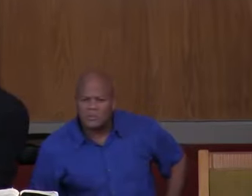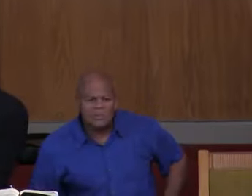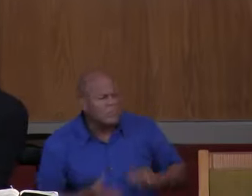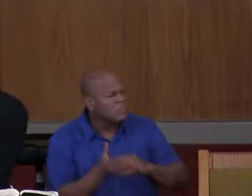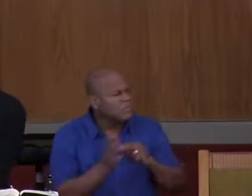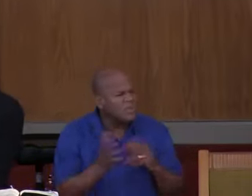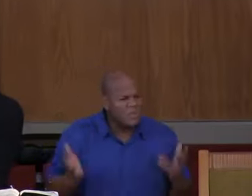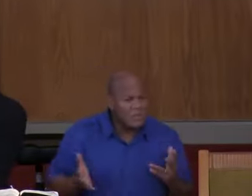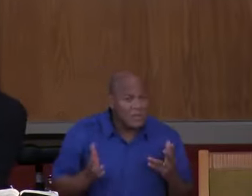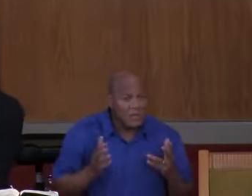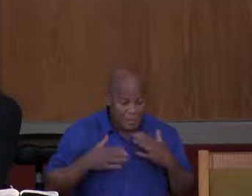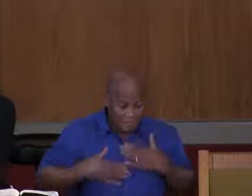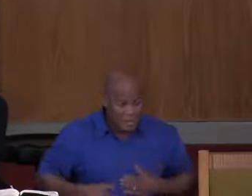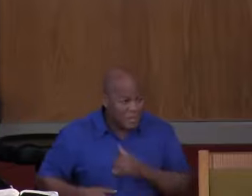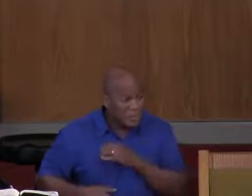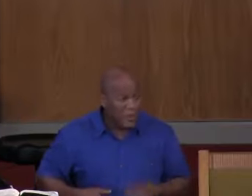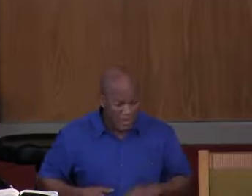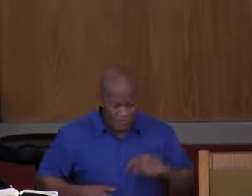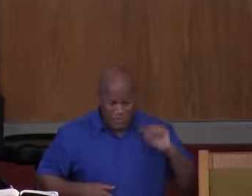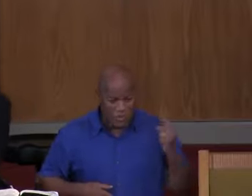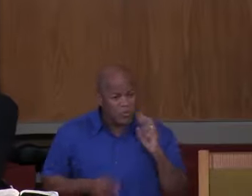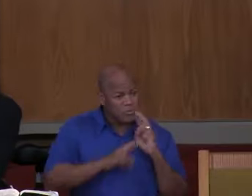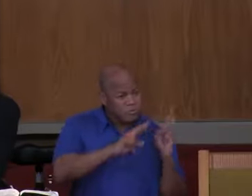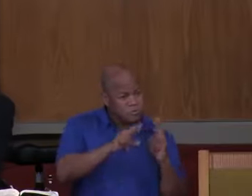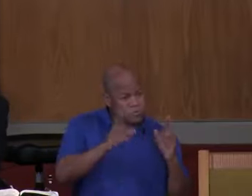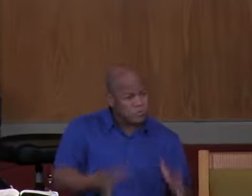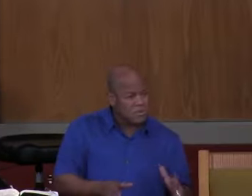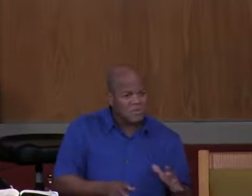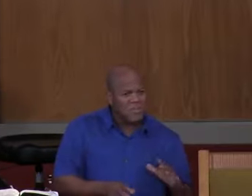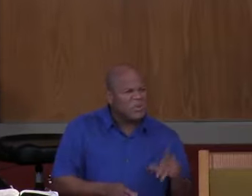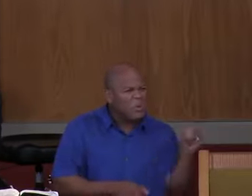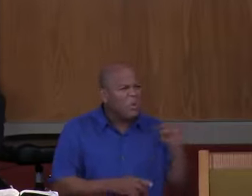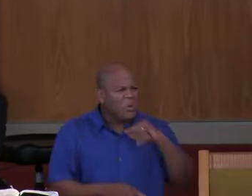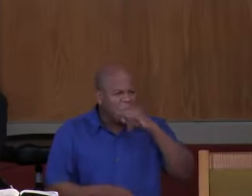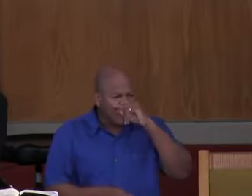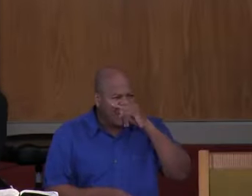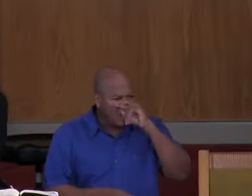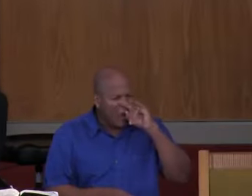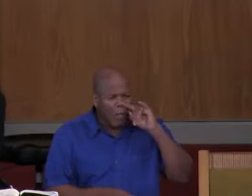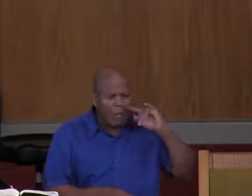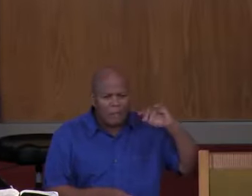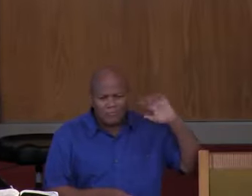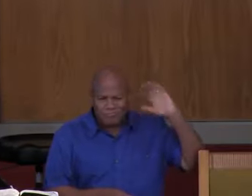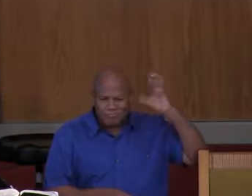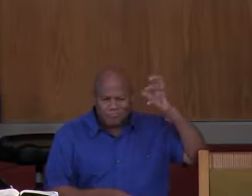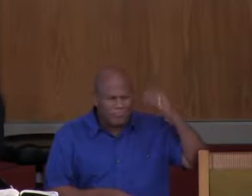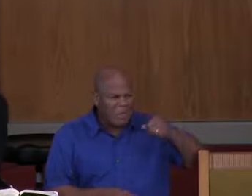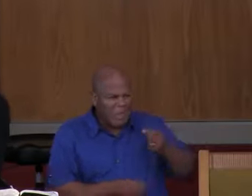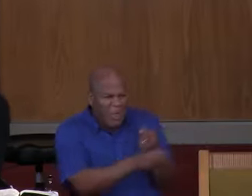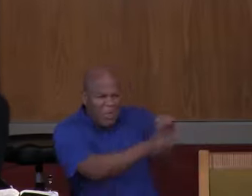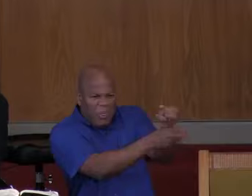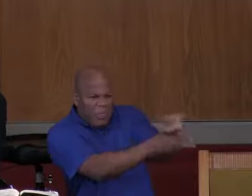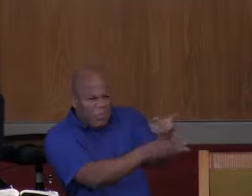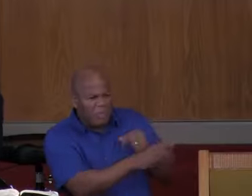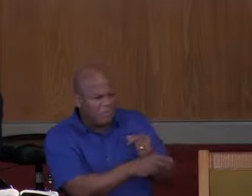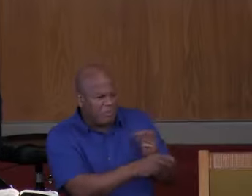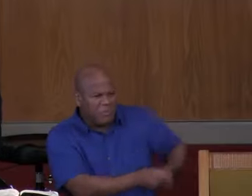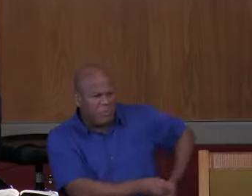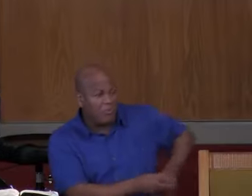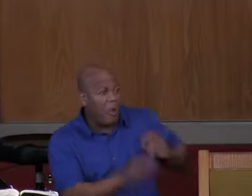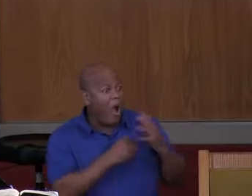mean that the body of Christ been first responders? When your knucklehead kid is up at the school acting a fool, cussing everybody out because he learned it at your